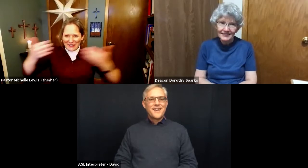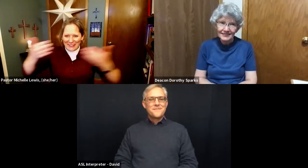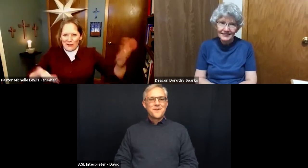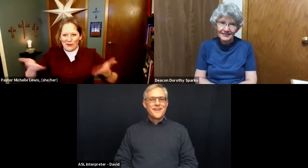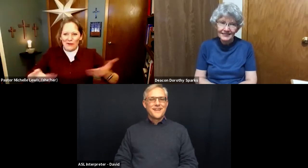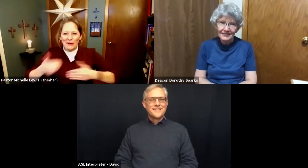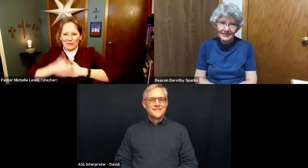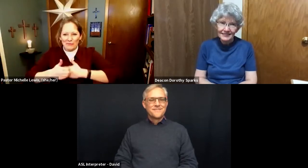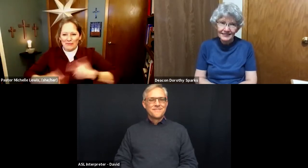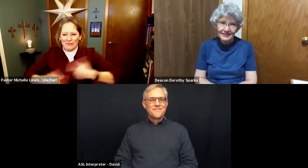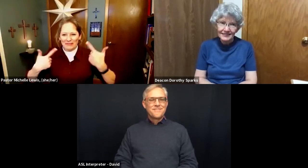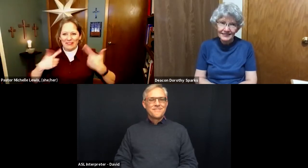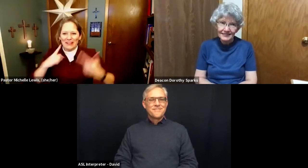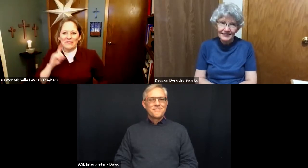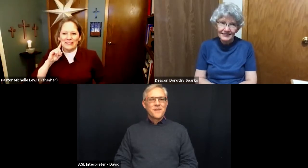Hi, good morning.